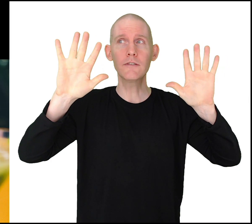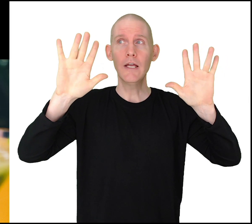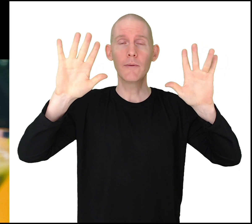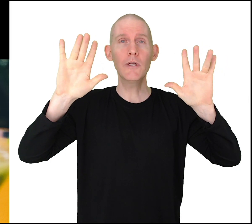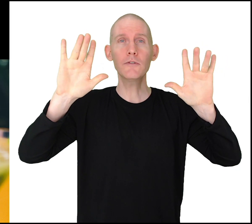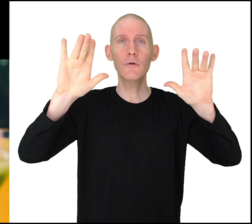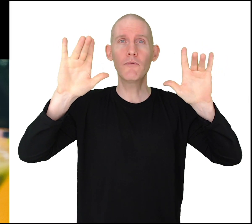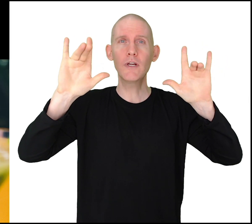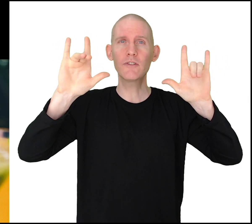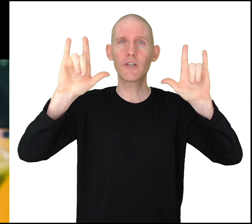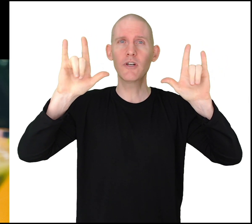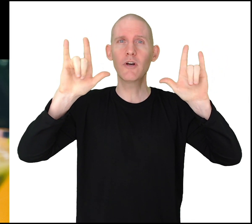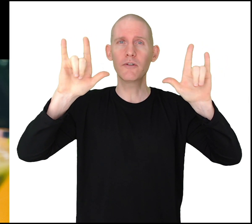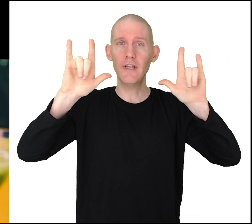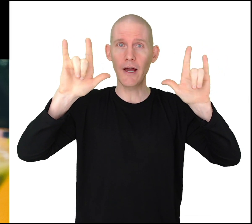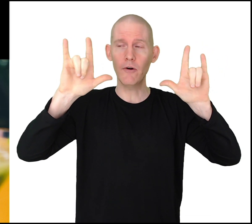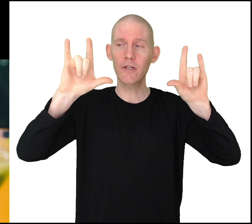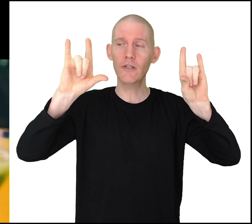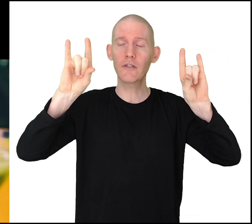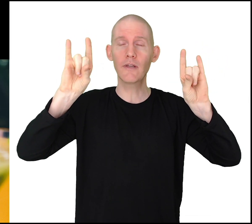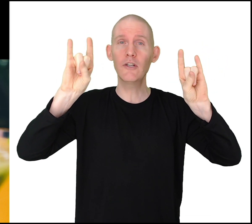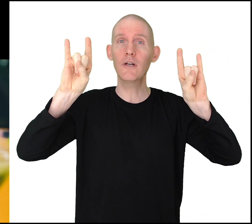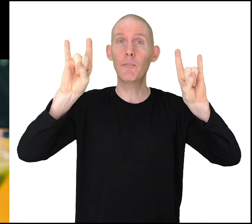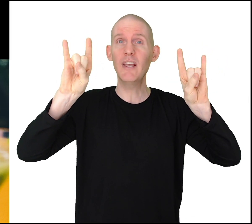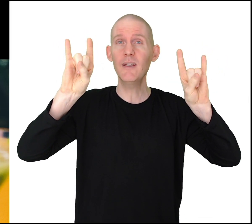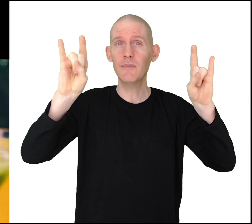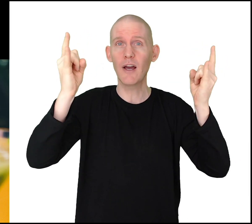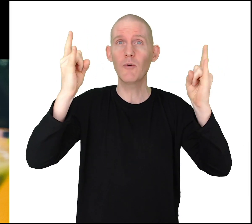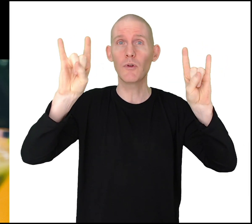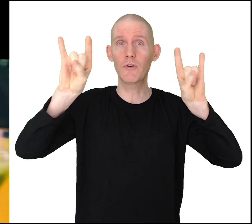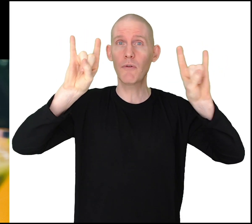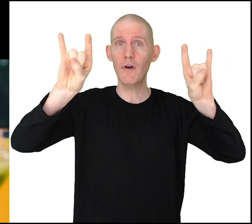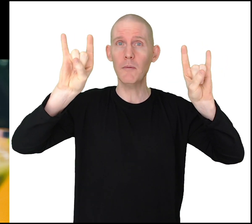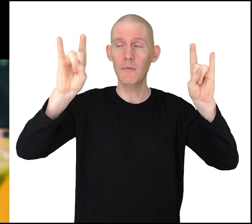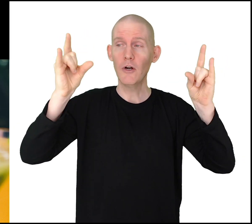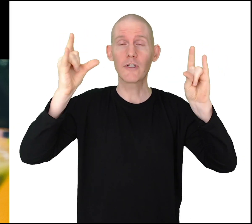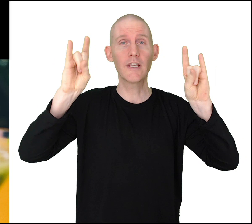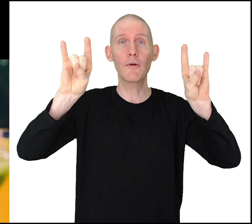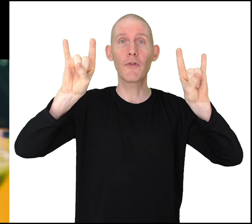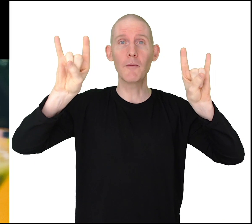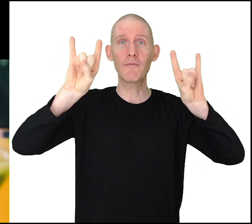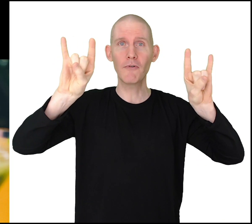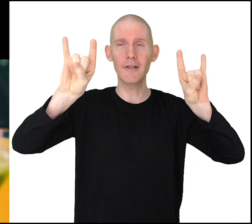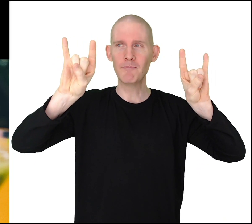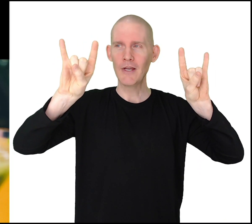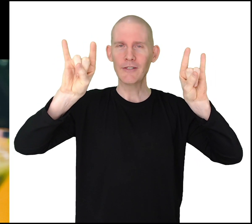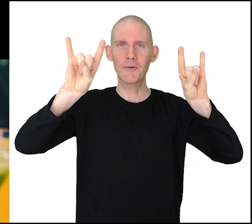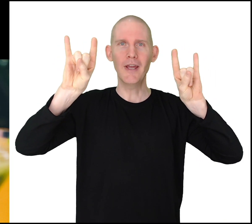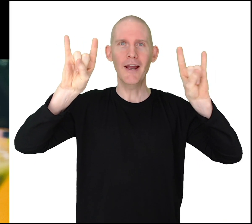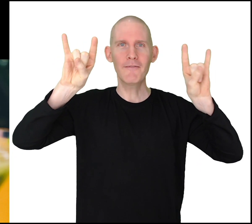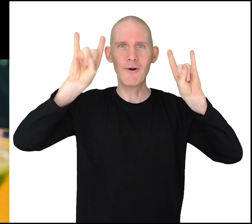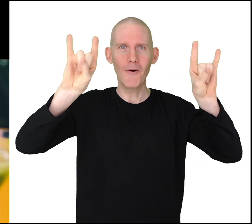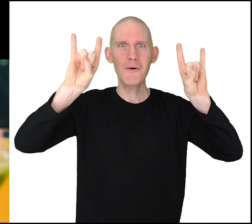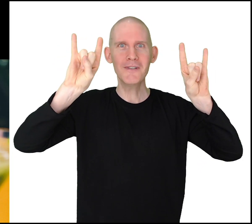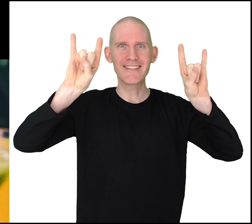The middle two fingers are going to go down, and then you're going to pin them down with your thumb. We can say your thumb in front. So we have the horns,